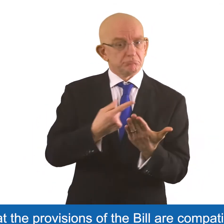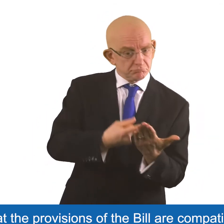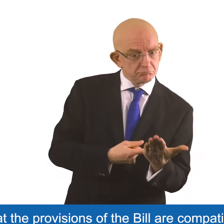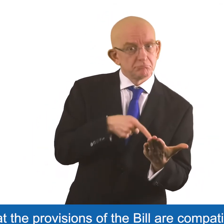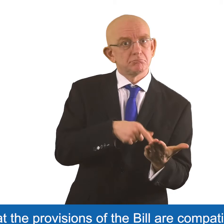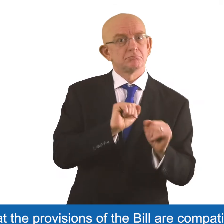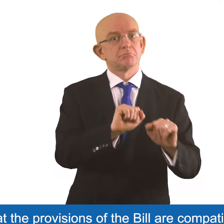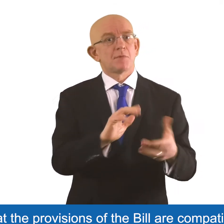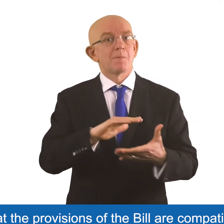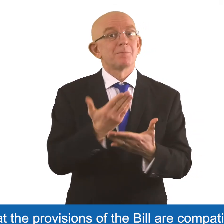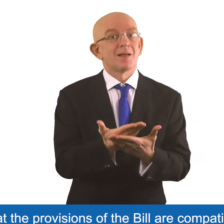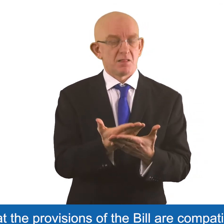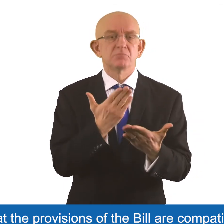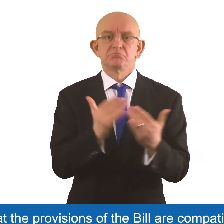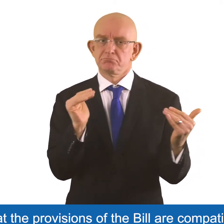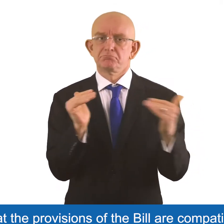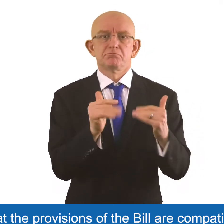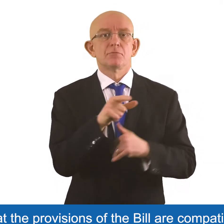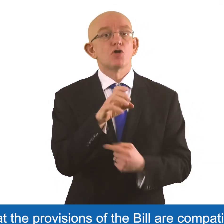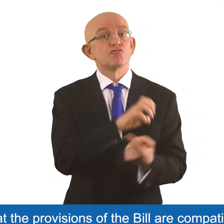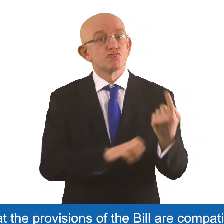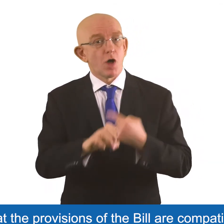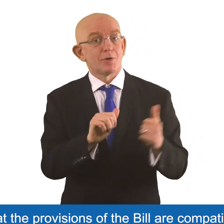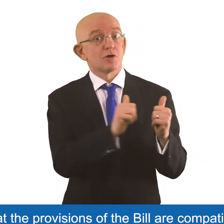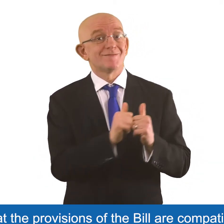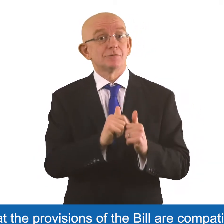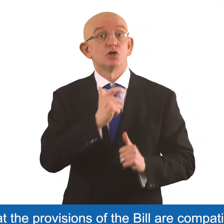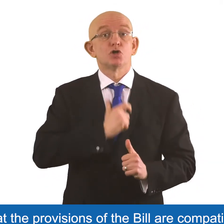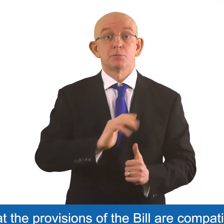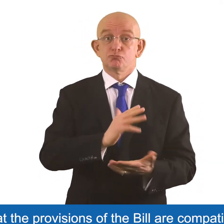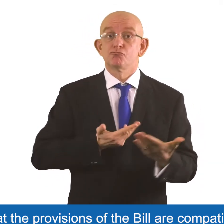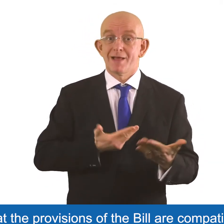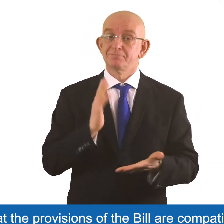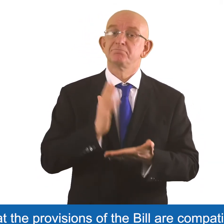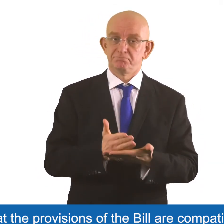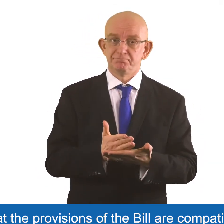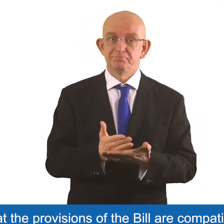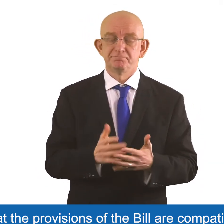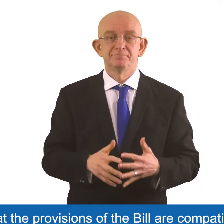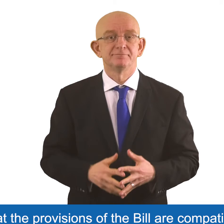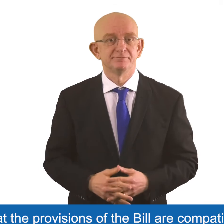that the provisions of the bill are compatible with the European Convention on Human Rights.